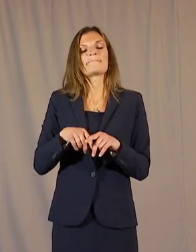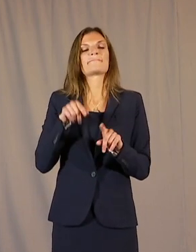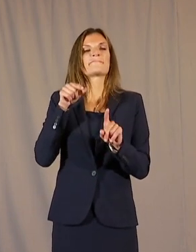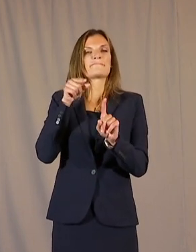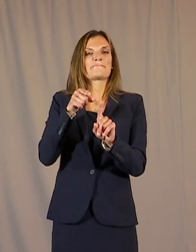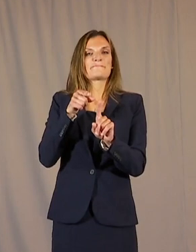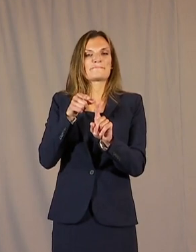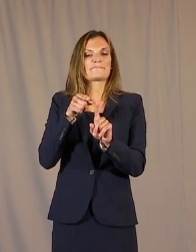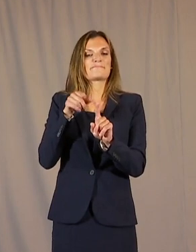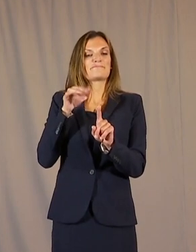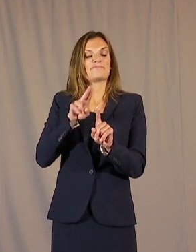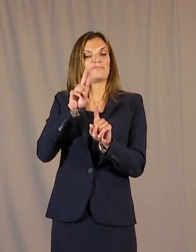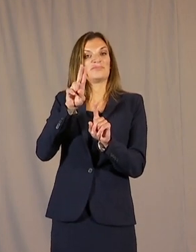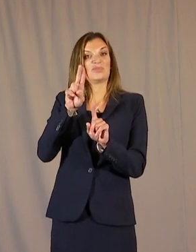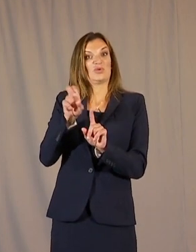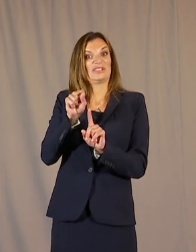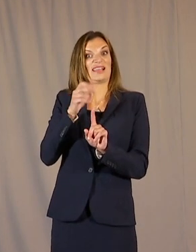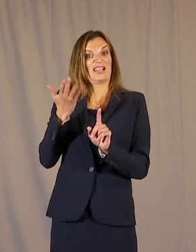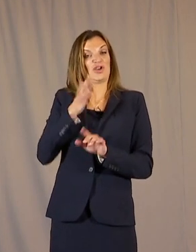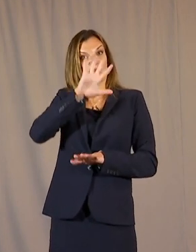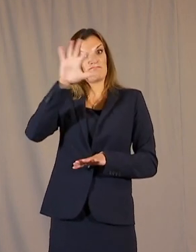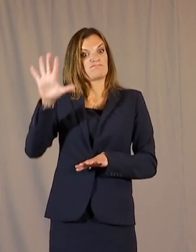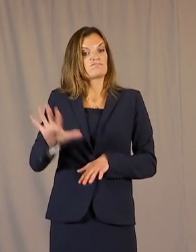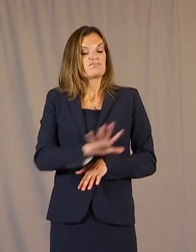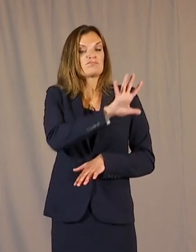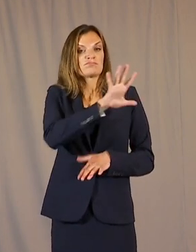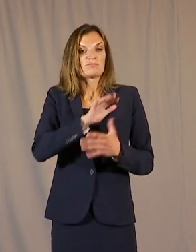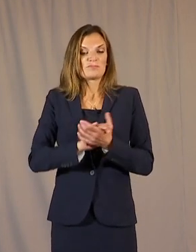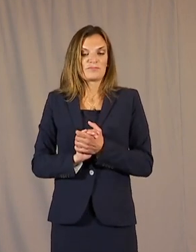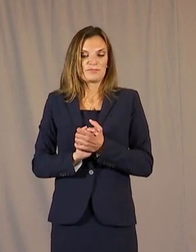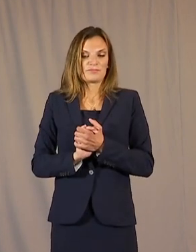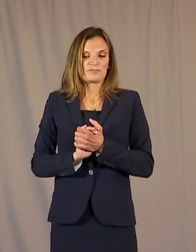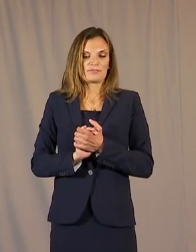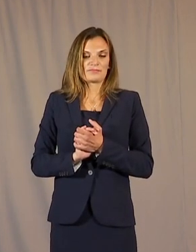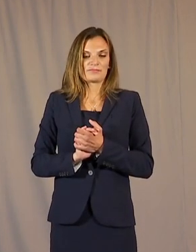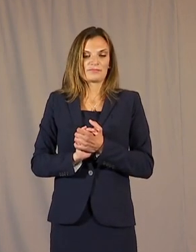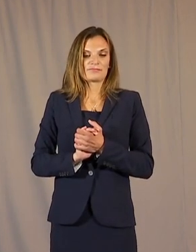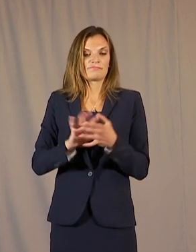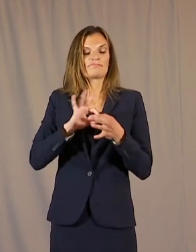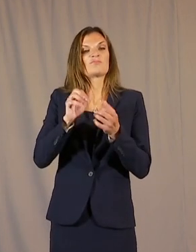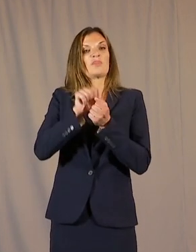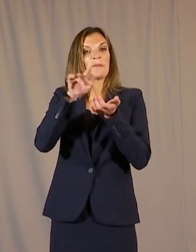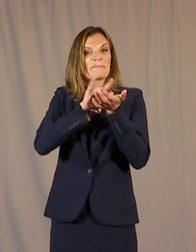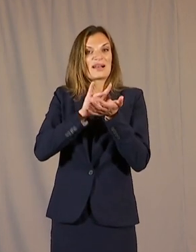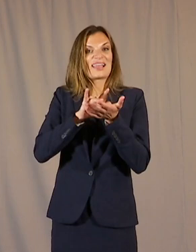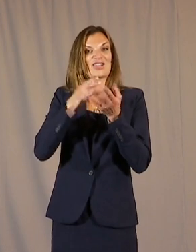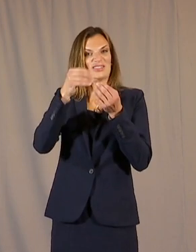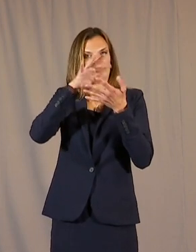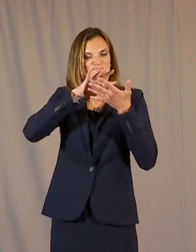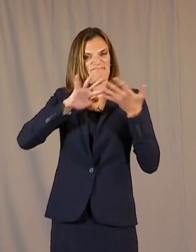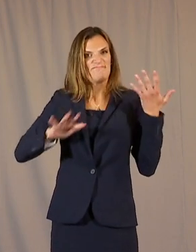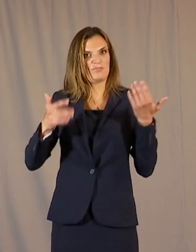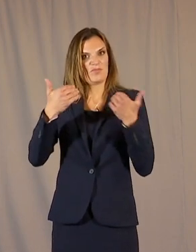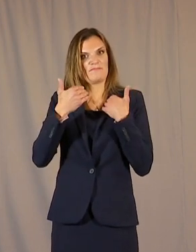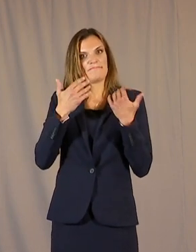that makes the United States a place that's enviable in terms of the medications and things that we have in many other parts of the world. Somehow